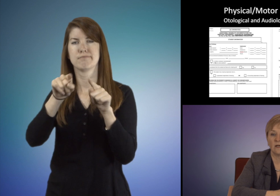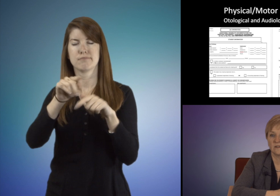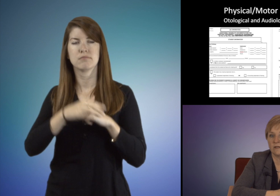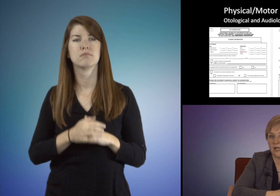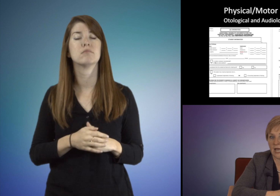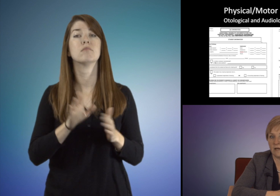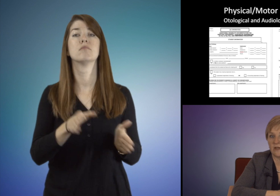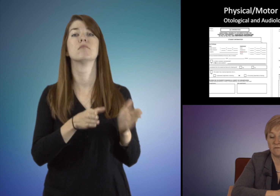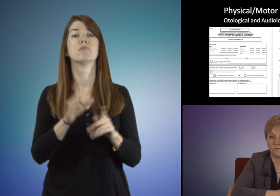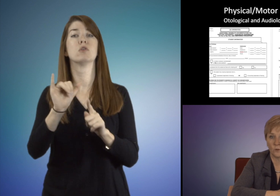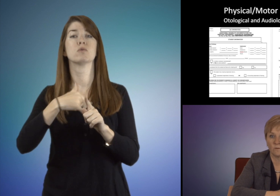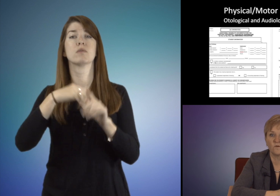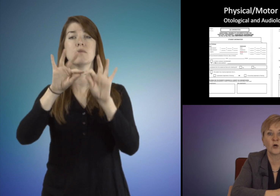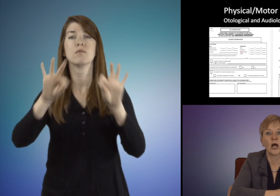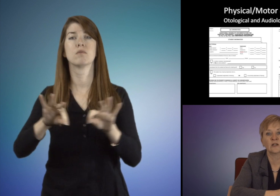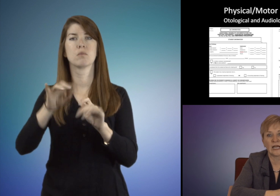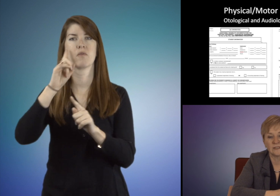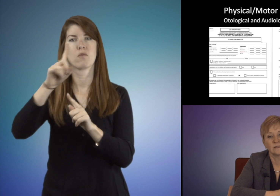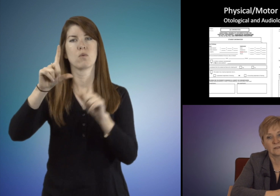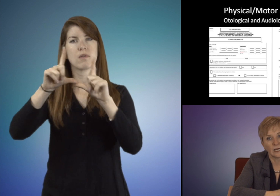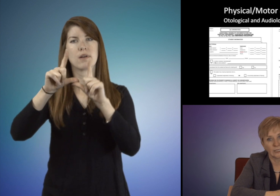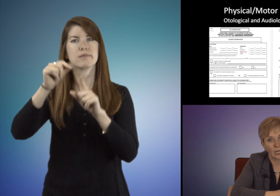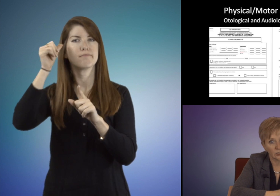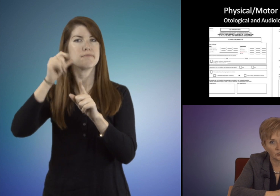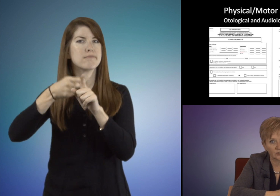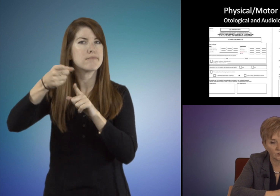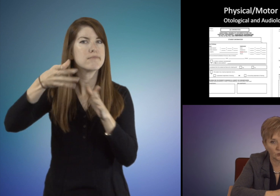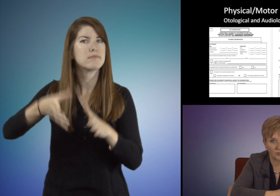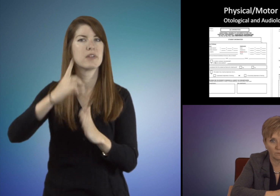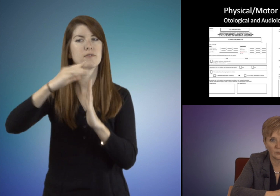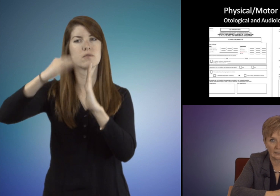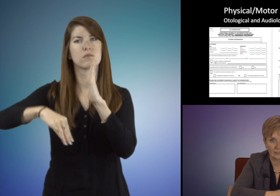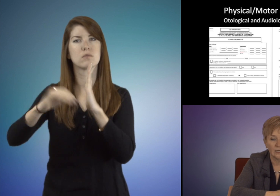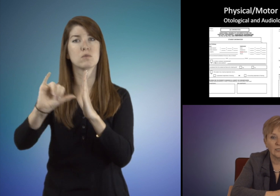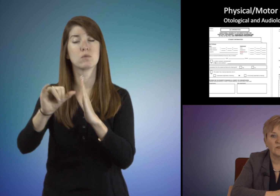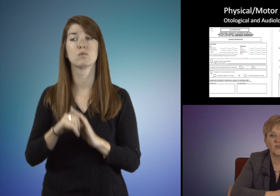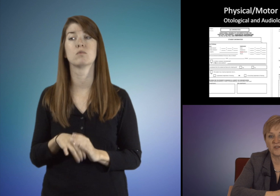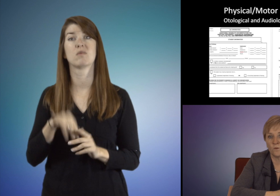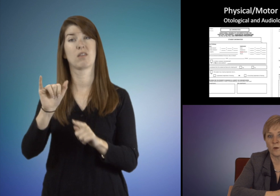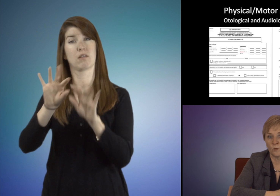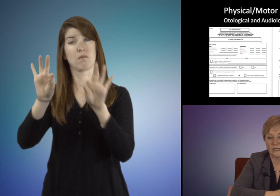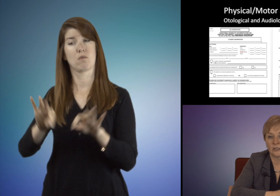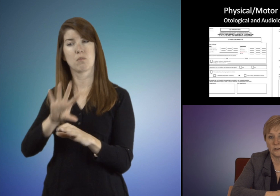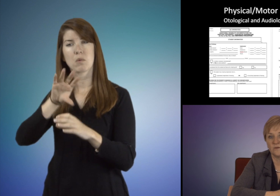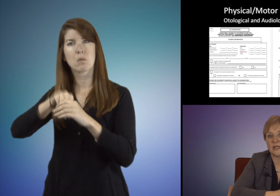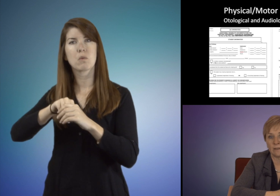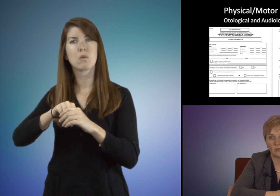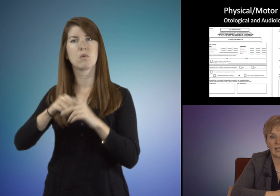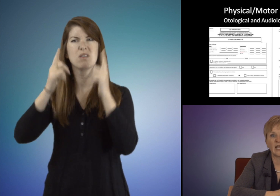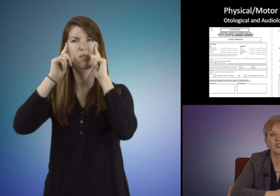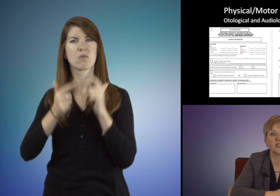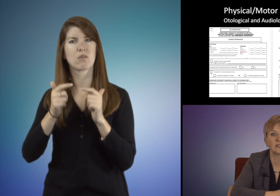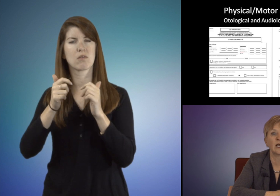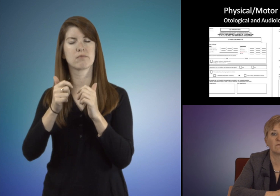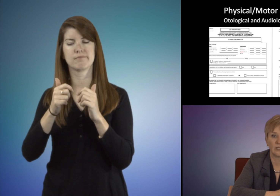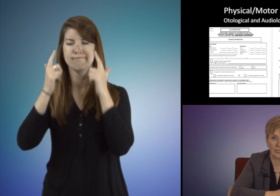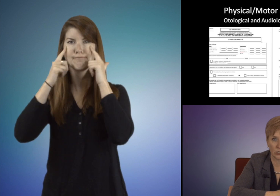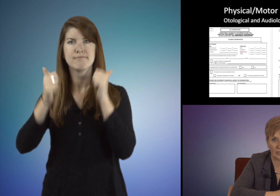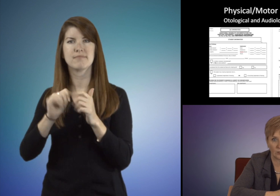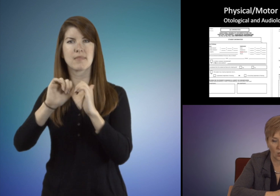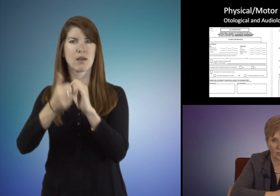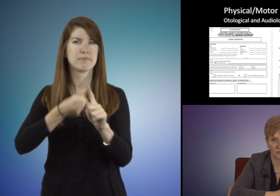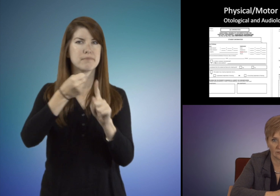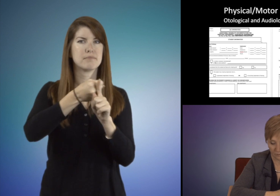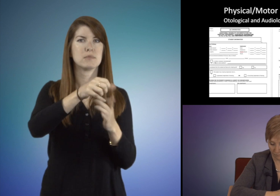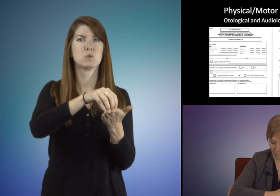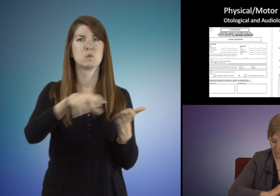And we also have a form for our licensed audiologist to complete. This form will include the implications of the